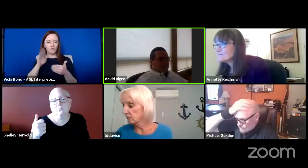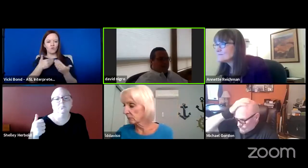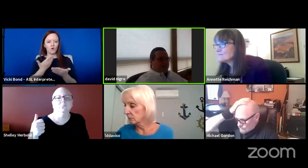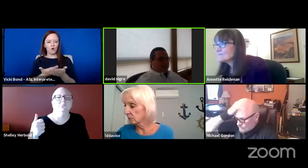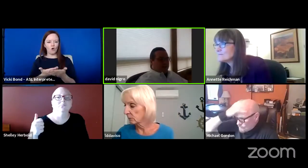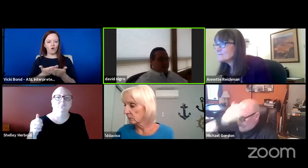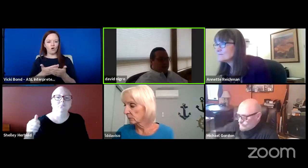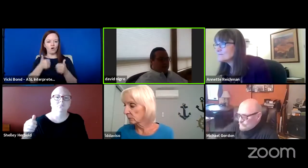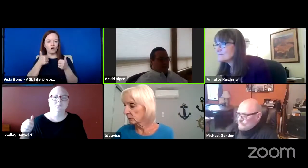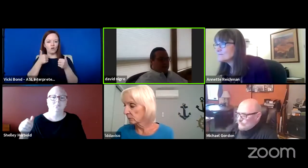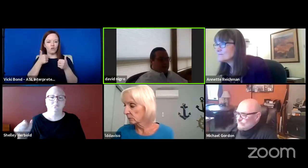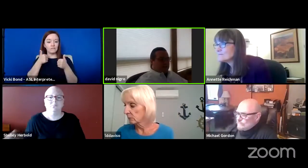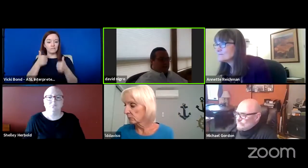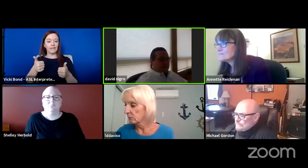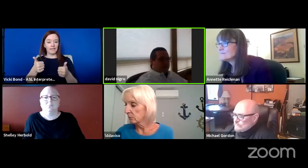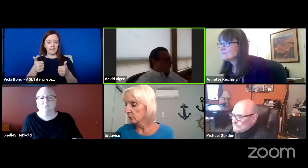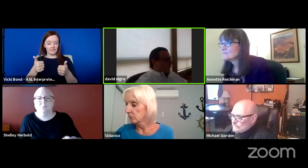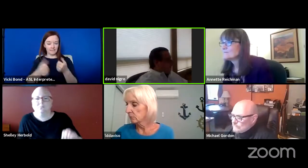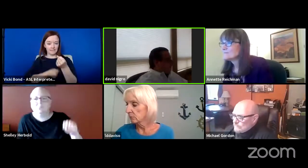All indicating yes.